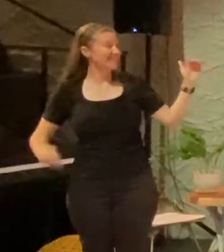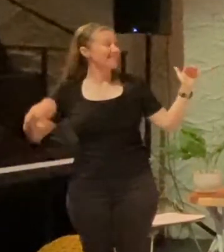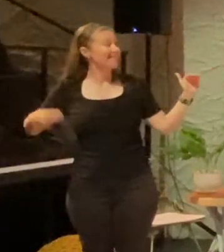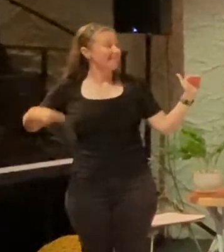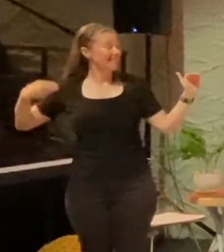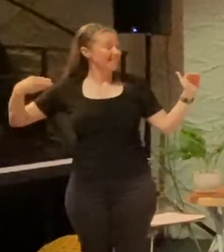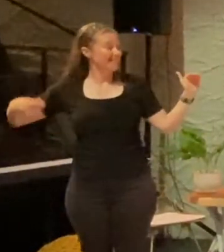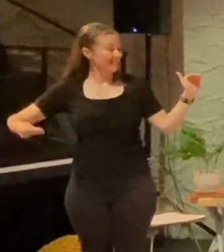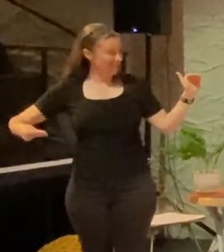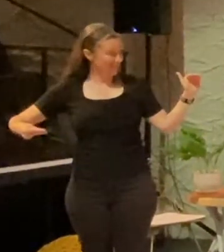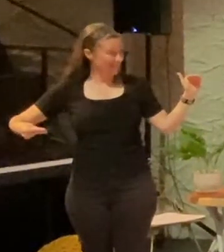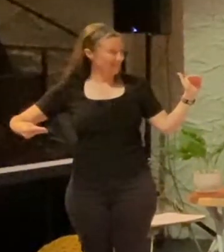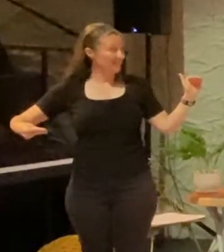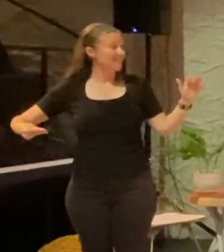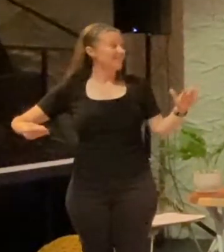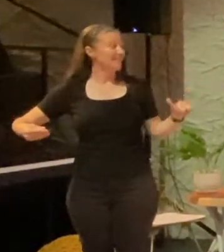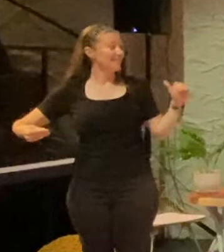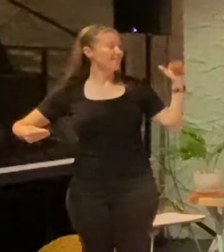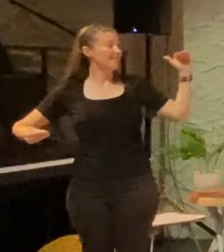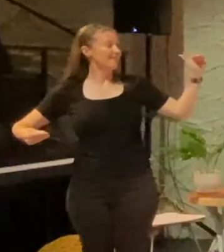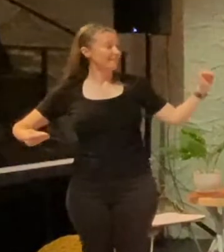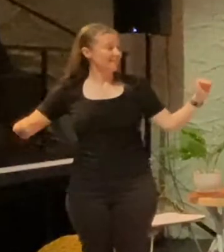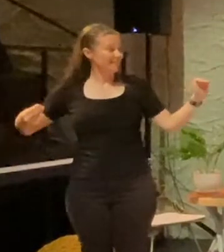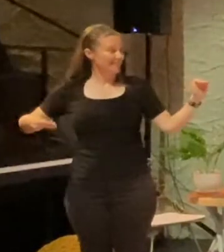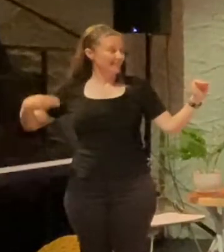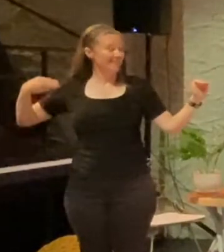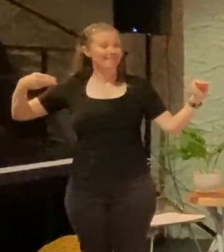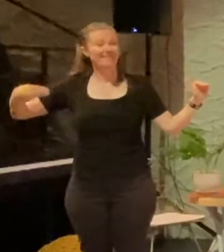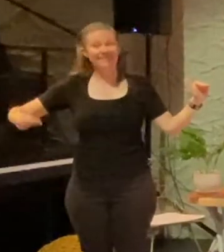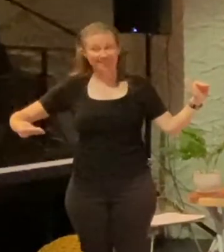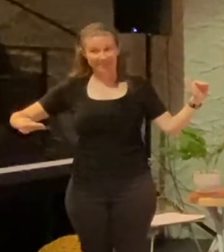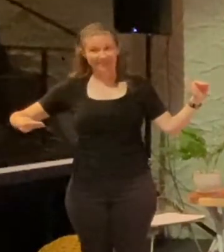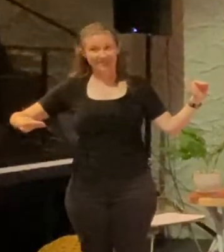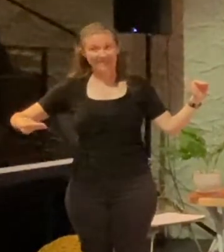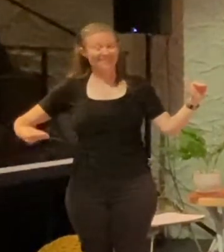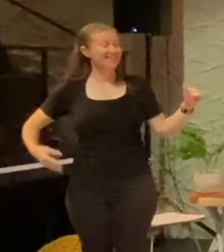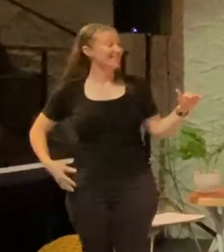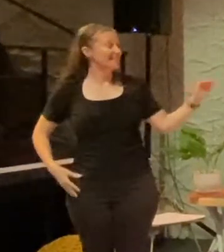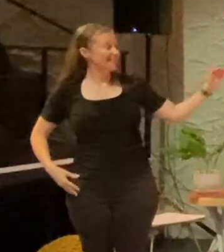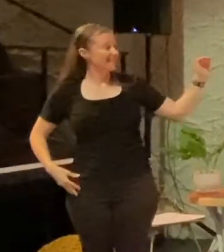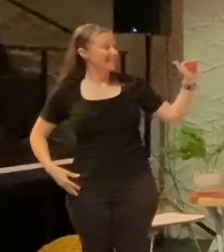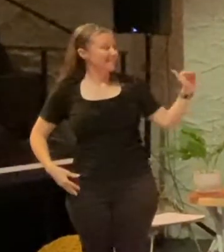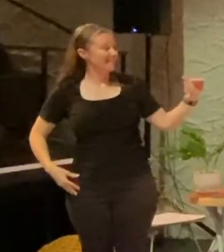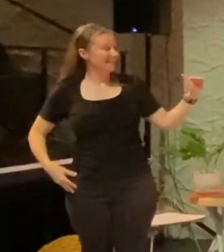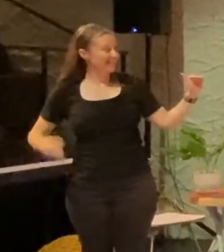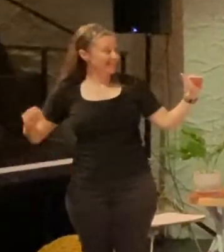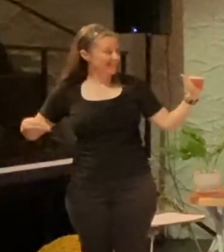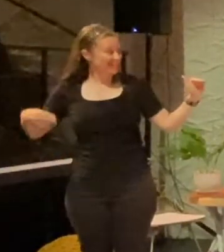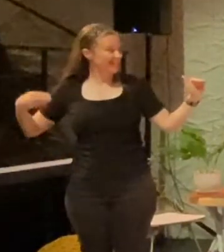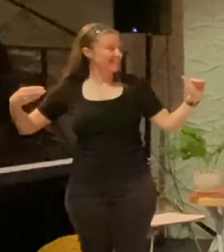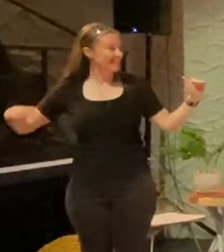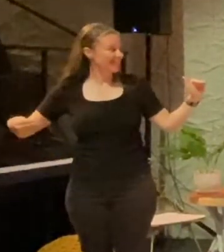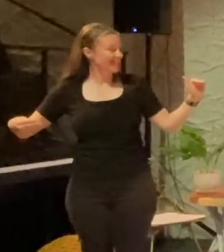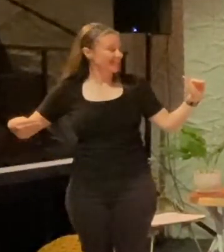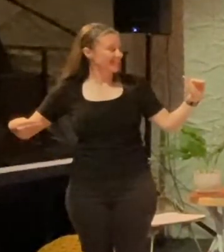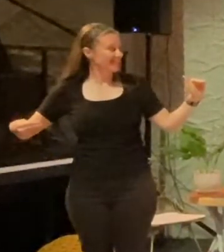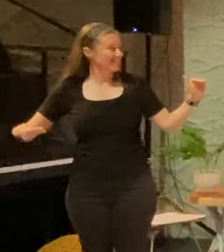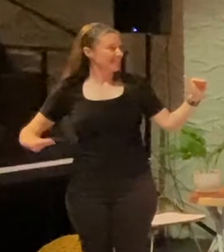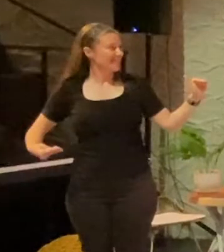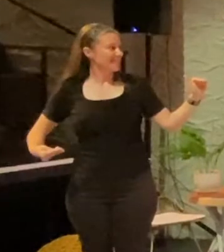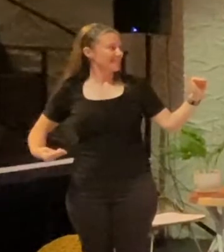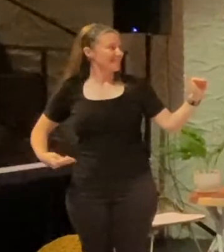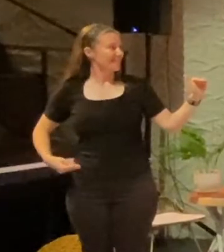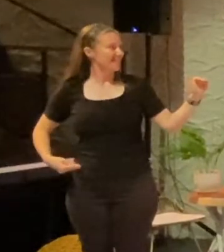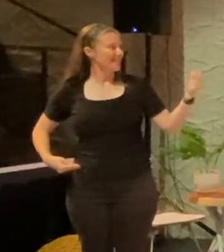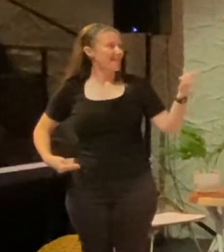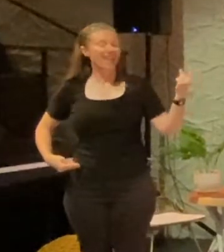of Jotham, Jotham, the father of Ahaz, Ahaz, the father of Hezekiah, Hezekiah, the father of Manasseh, Manasseh, the father of Amon, Amon, the father of Josiah, and